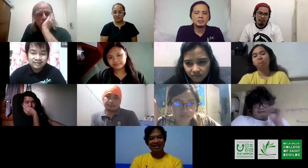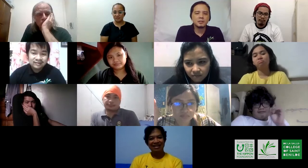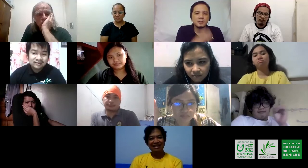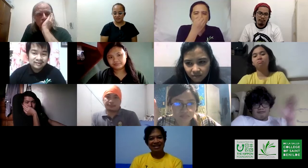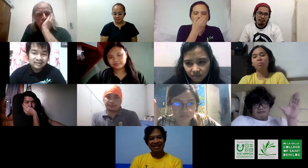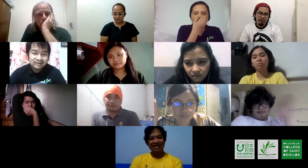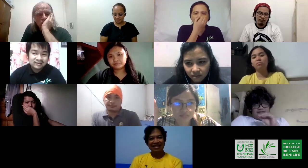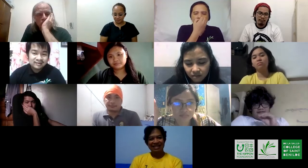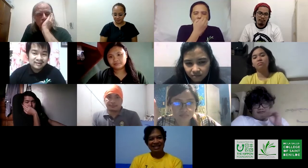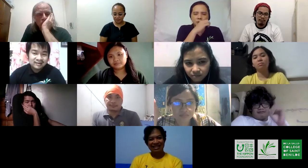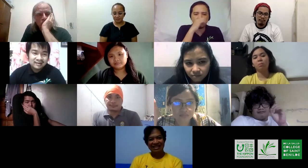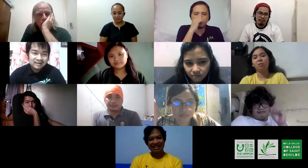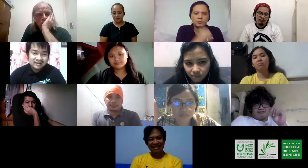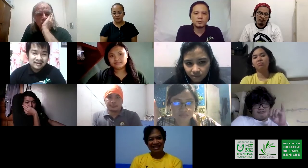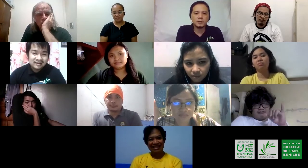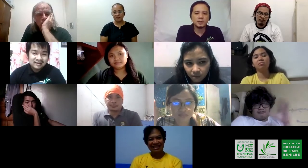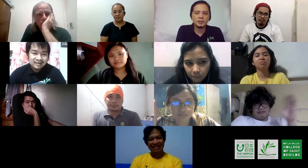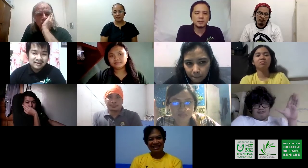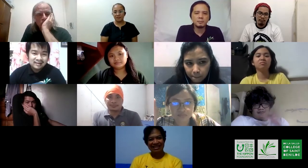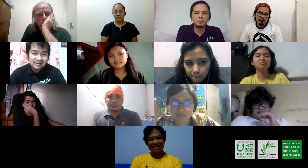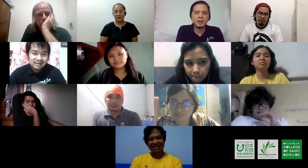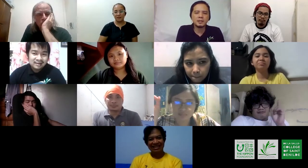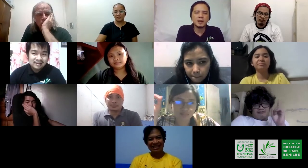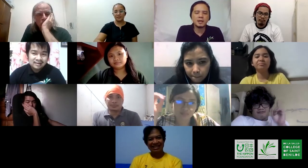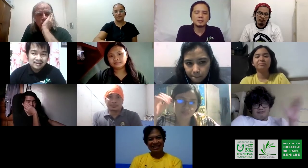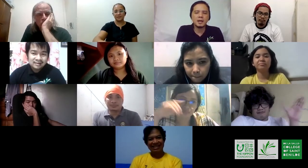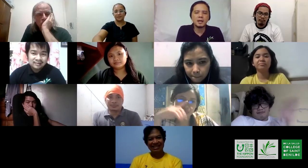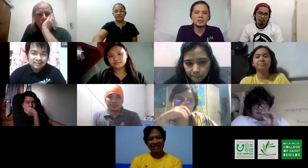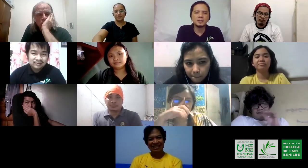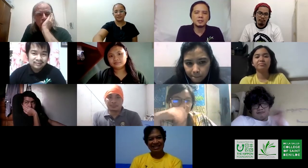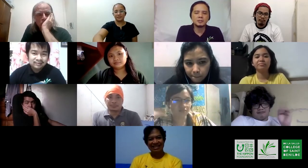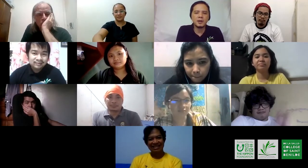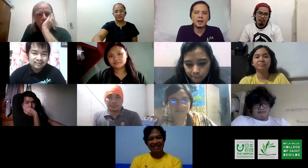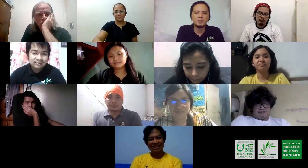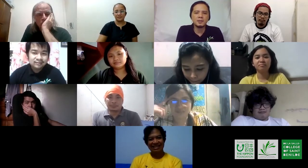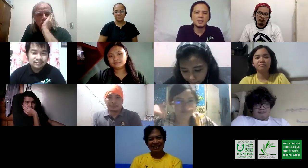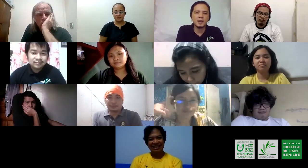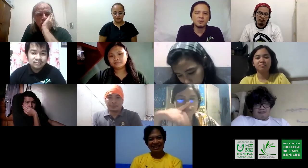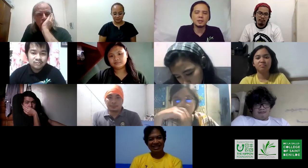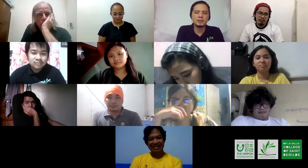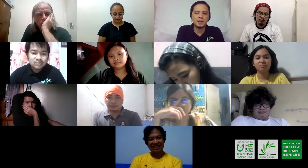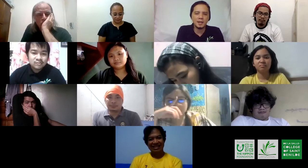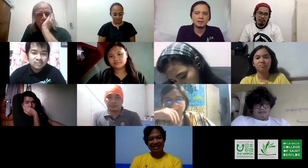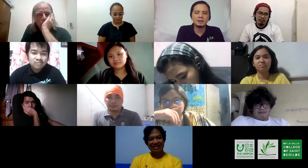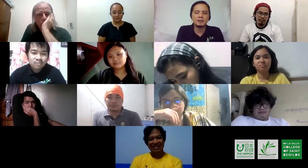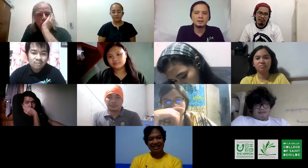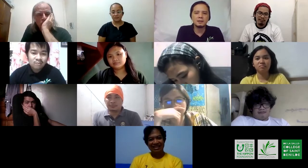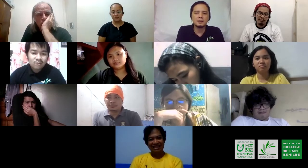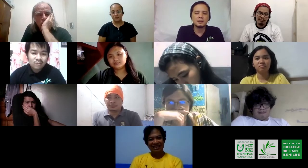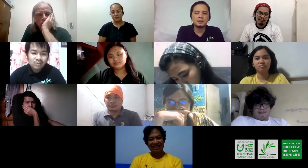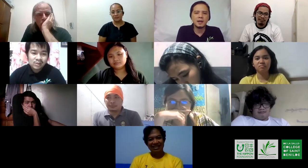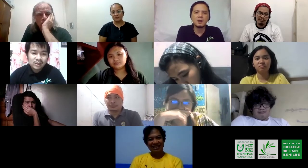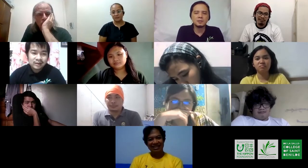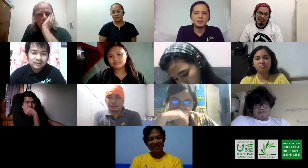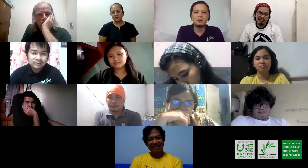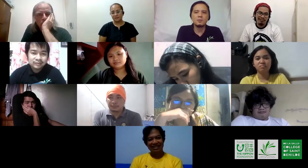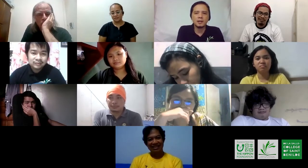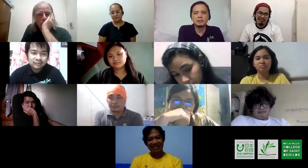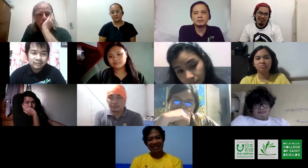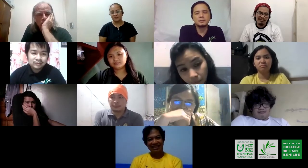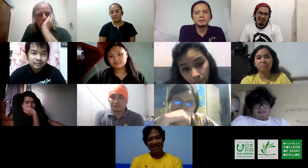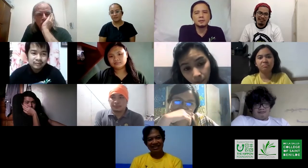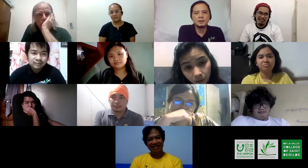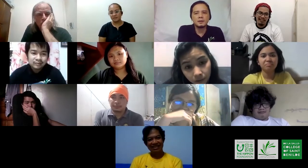subject, so we have to make that clear to add the day. What day? Now day